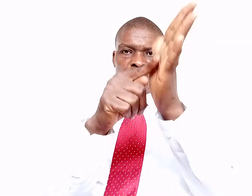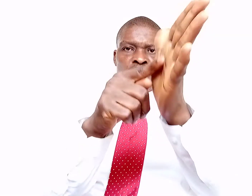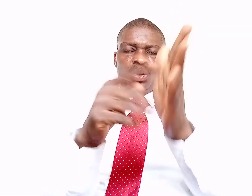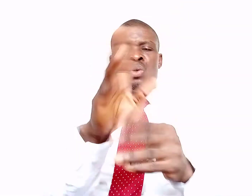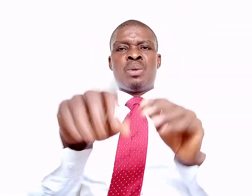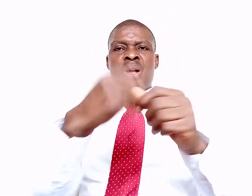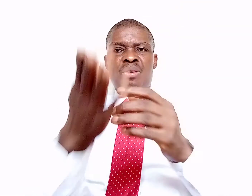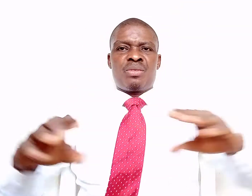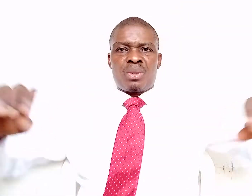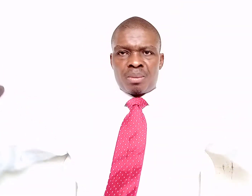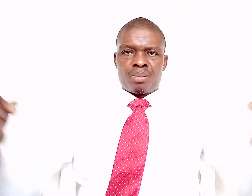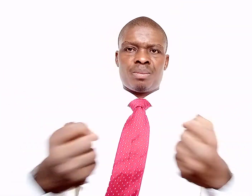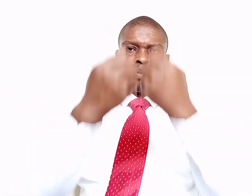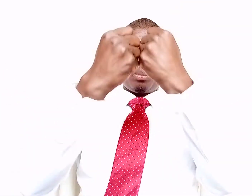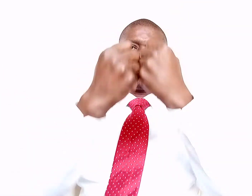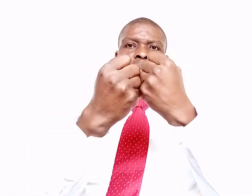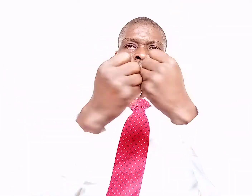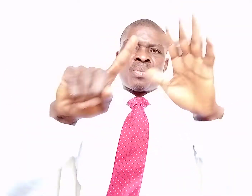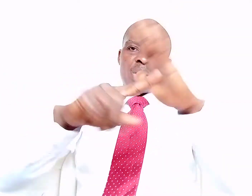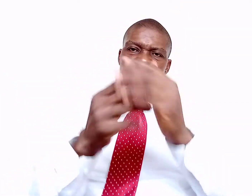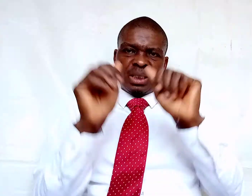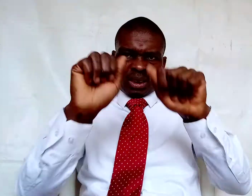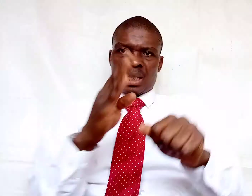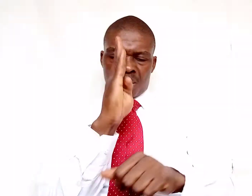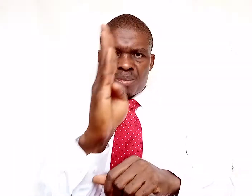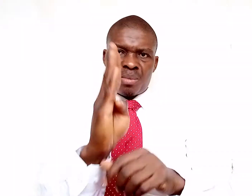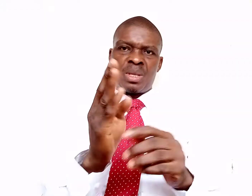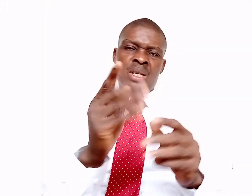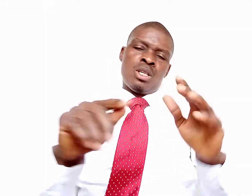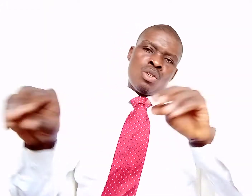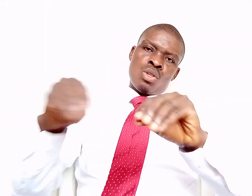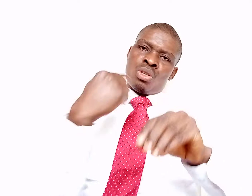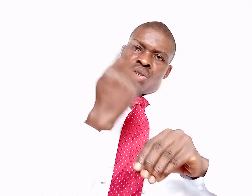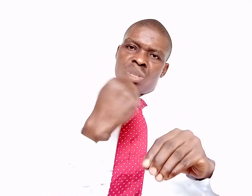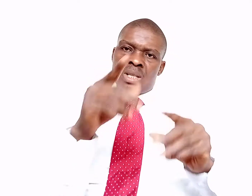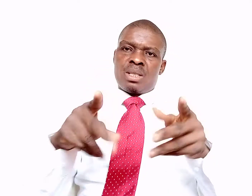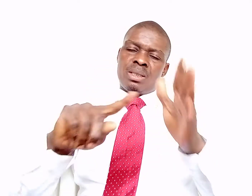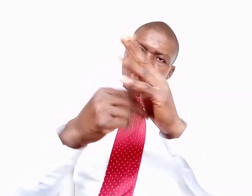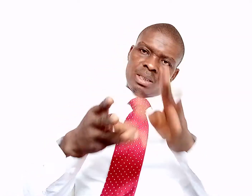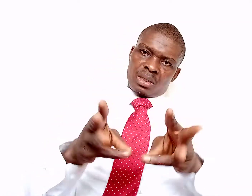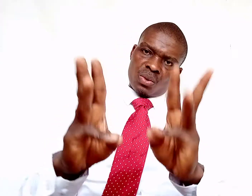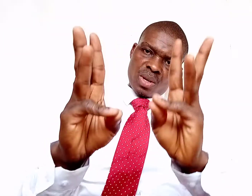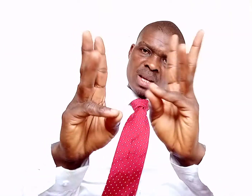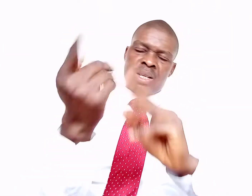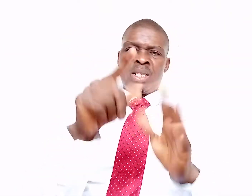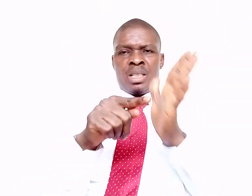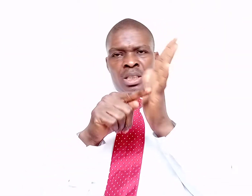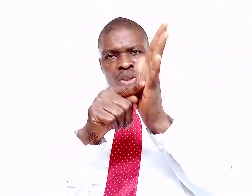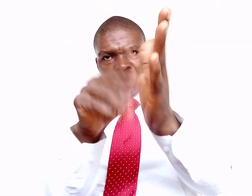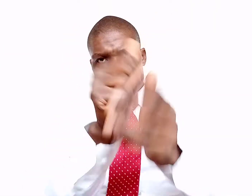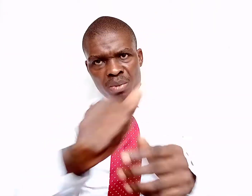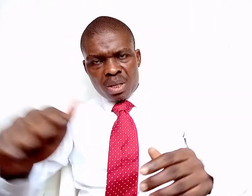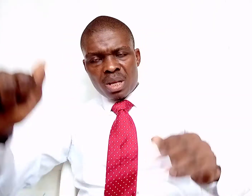accidents. This can be improved this way. They showed me a book stuffed with